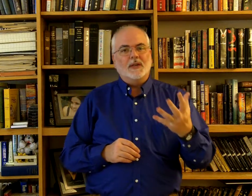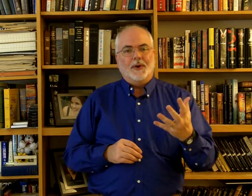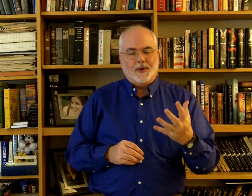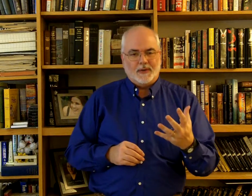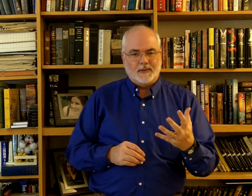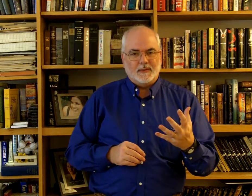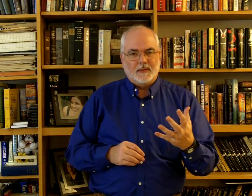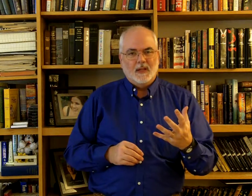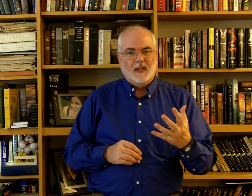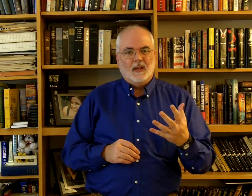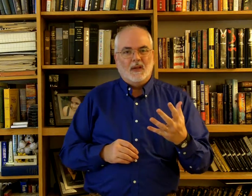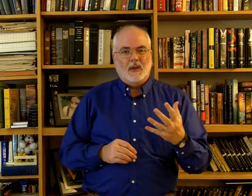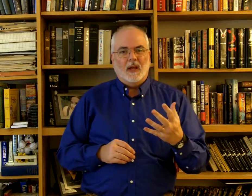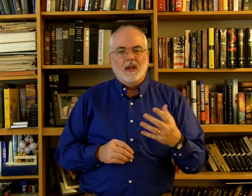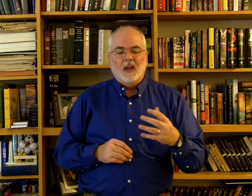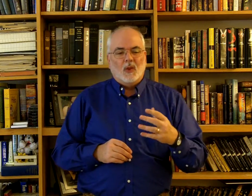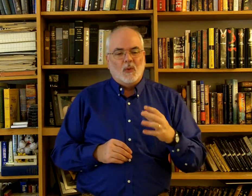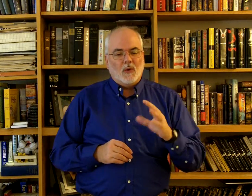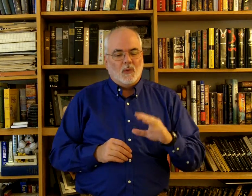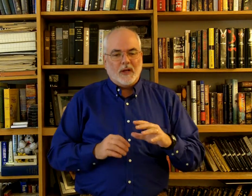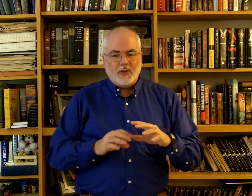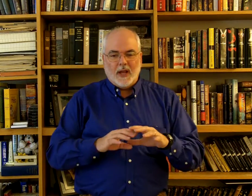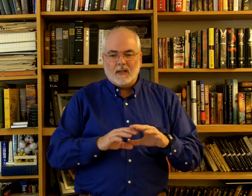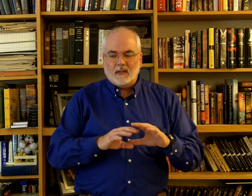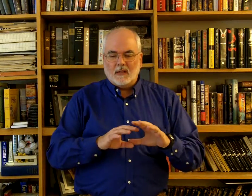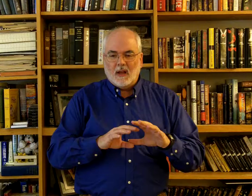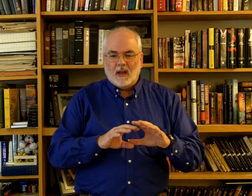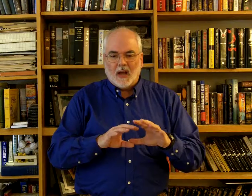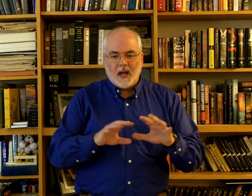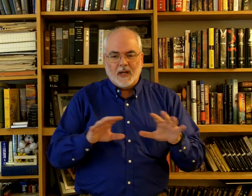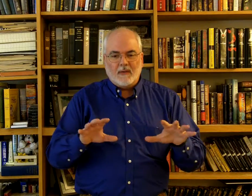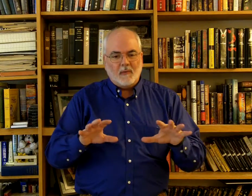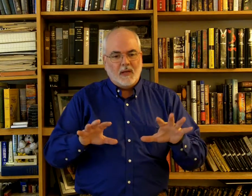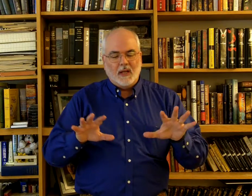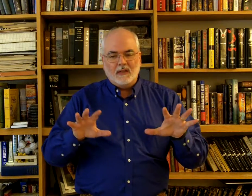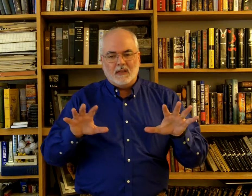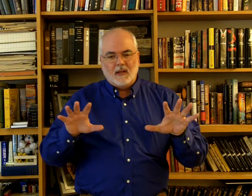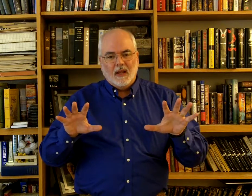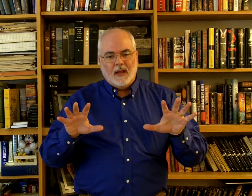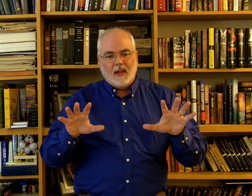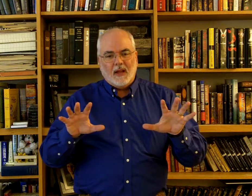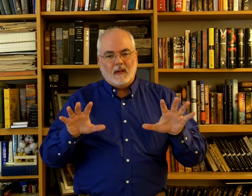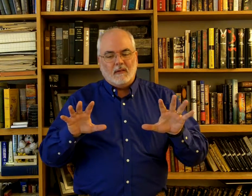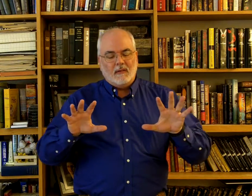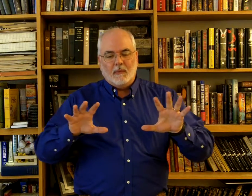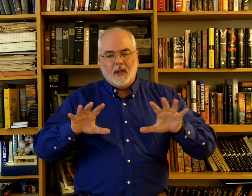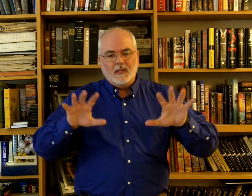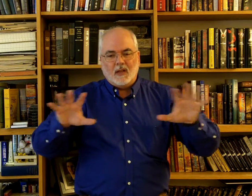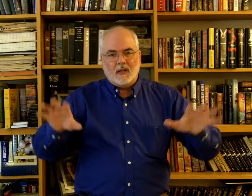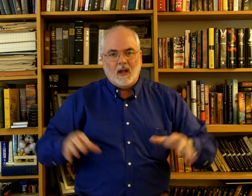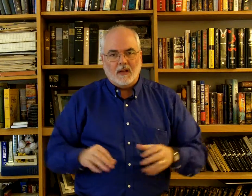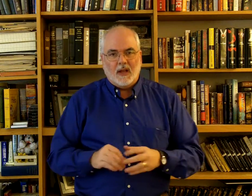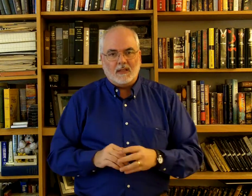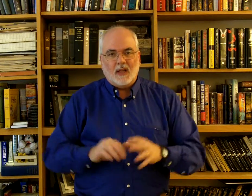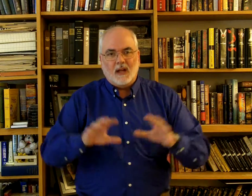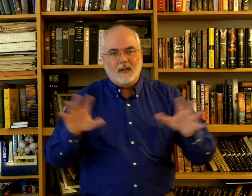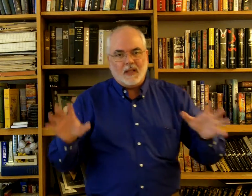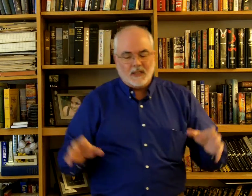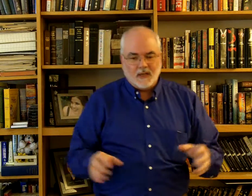sinner. Okay? The word wretch has a lot of different meanings, and it depends on context. Context here